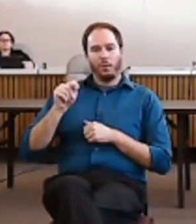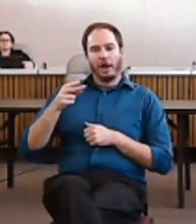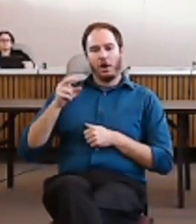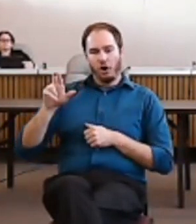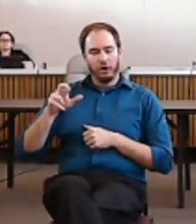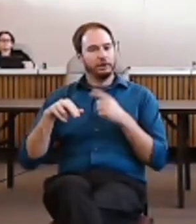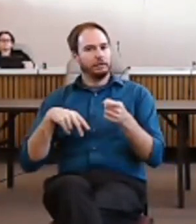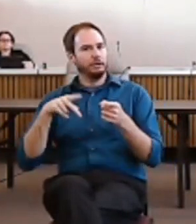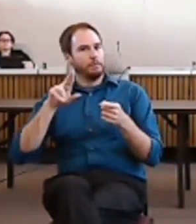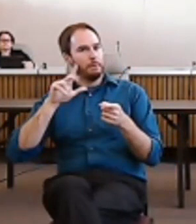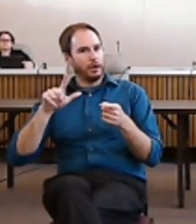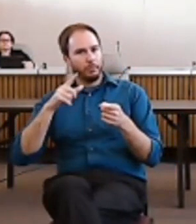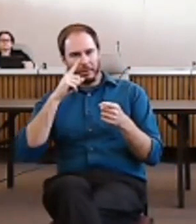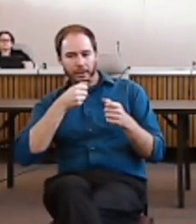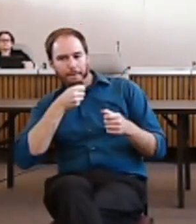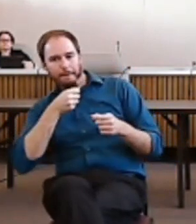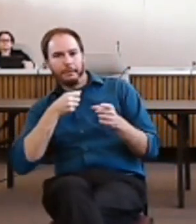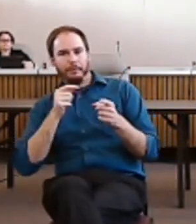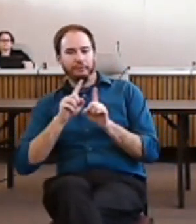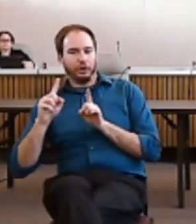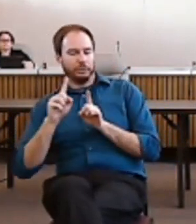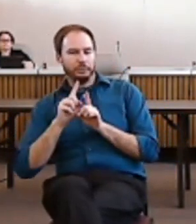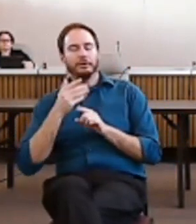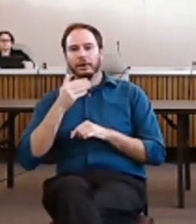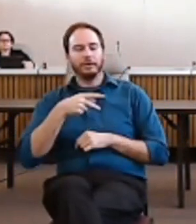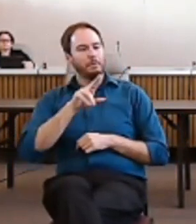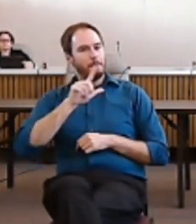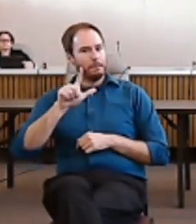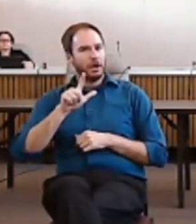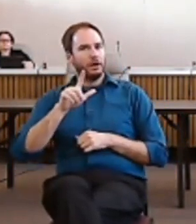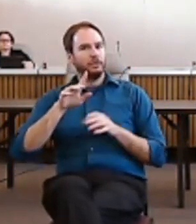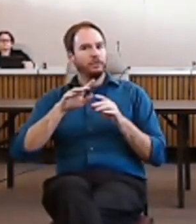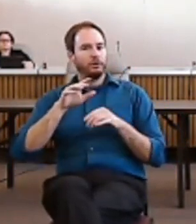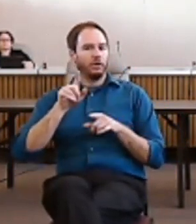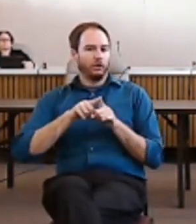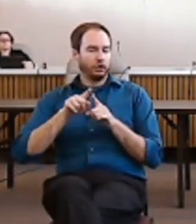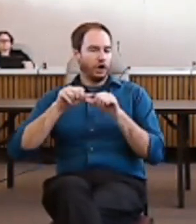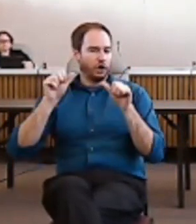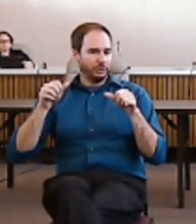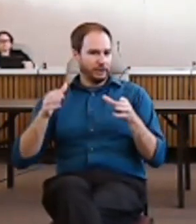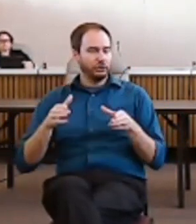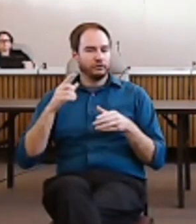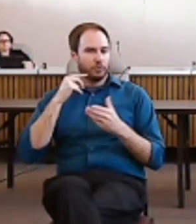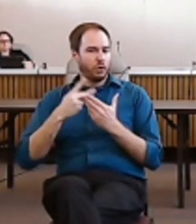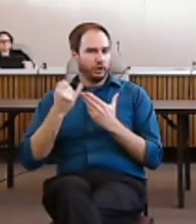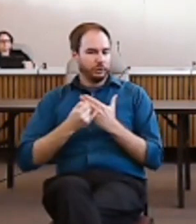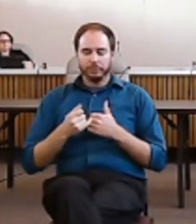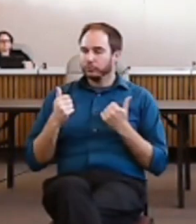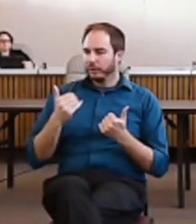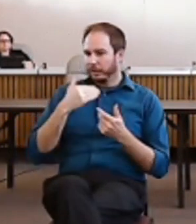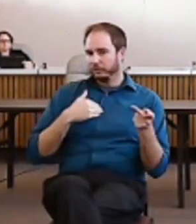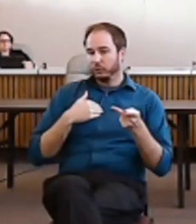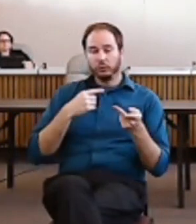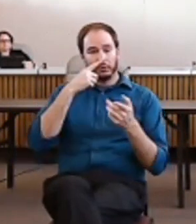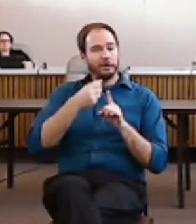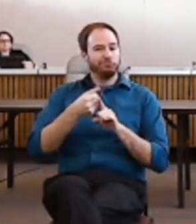Paul Galad from Form 2 Architecture. Could you make sure you're in front of the Sorry. microphone? Thanks. Paul Galad from Form 2 Architecture, the project architect. Great. Could you give us a